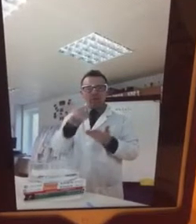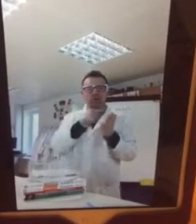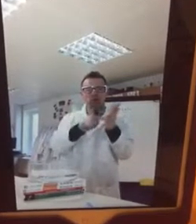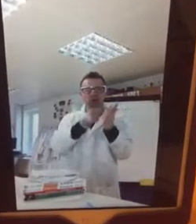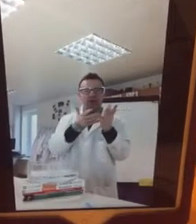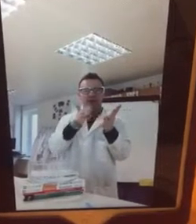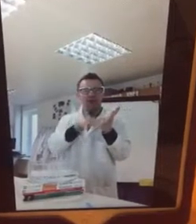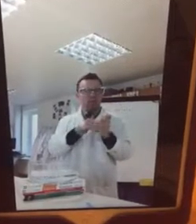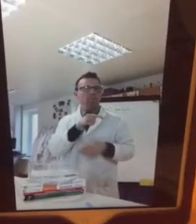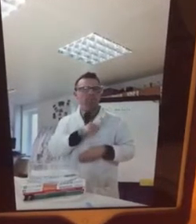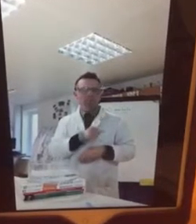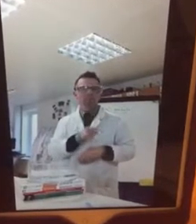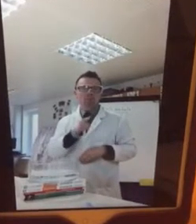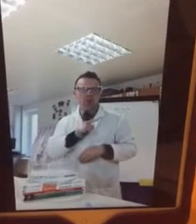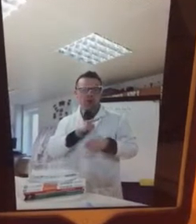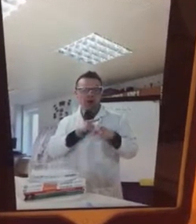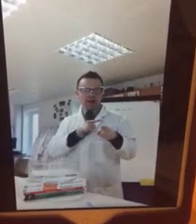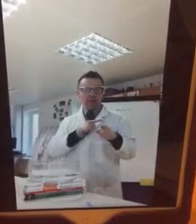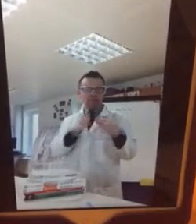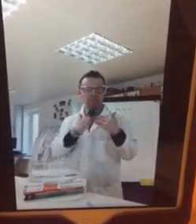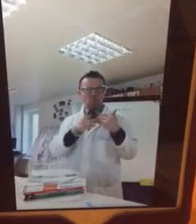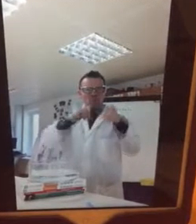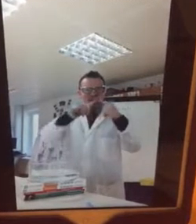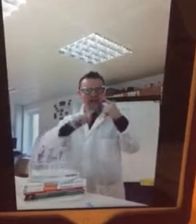So we're expecting a little more reaction from this one.